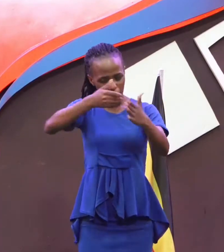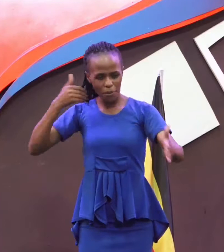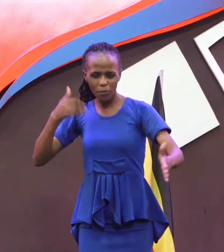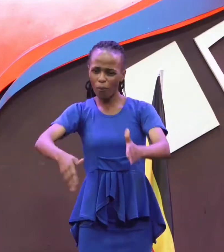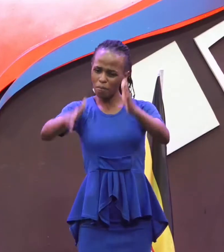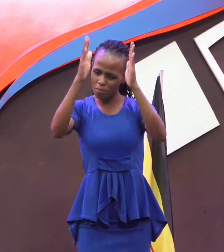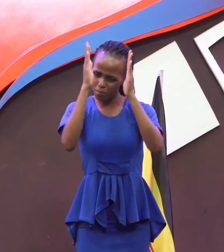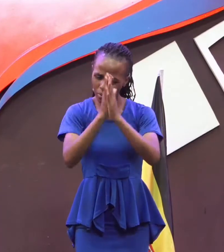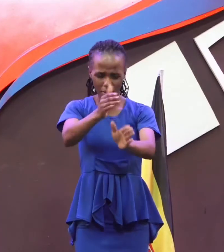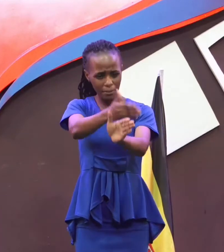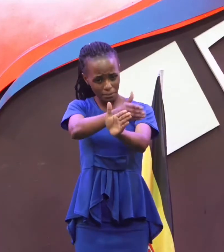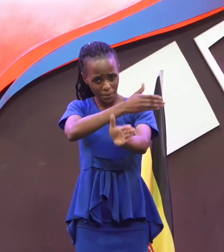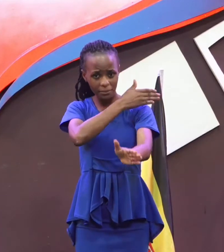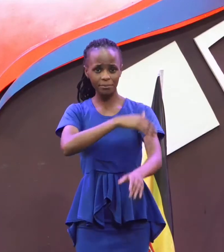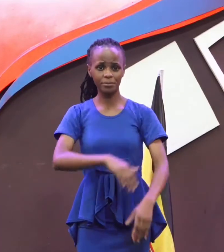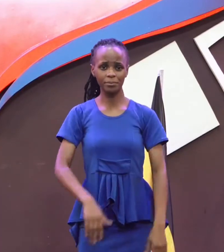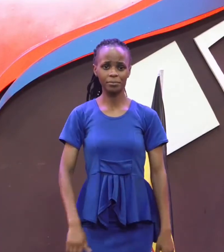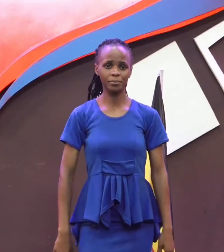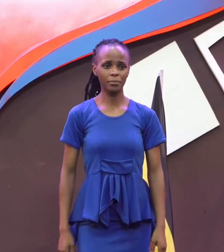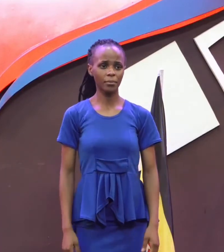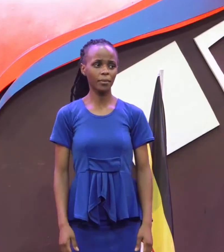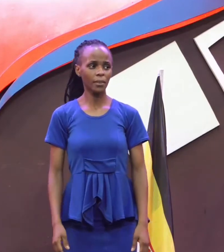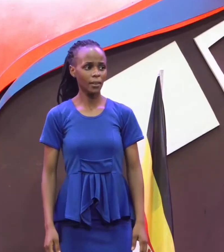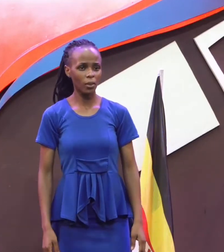behind it. They are